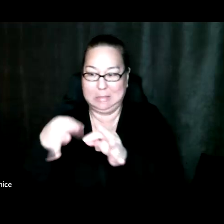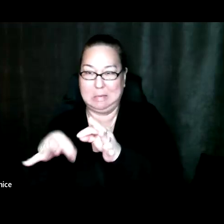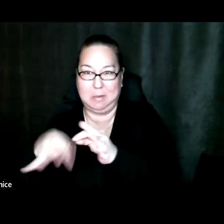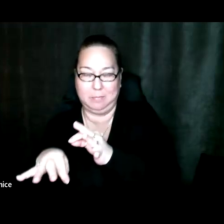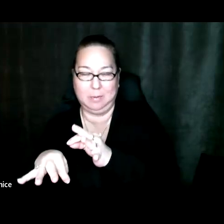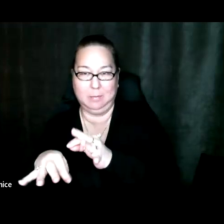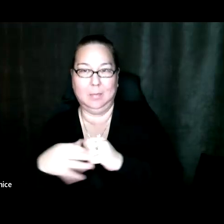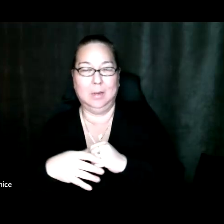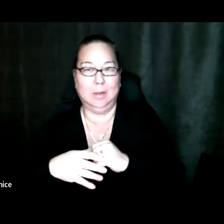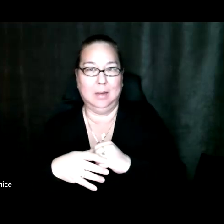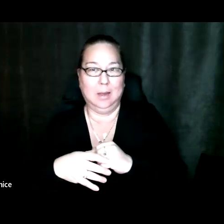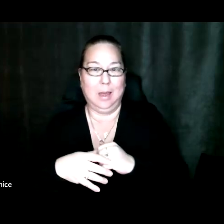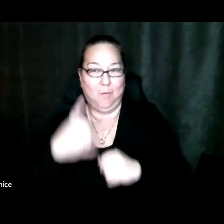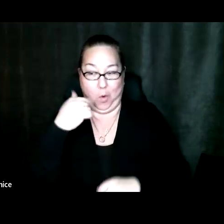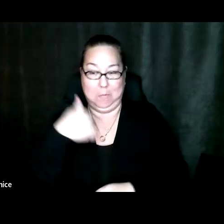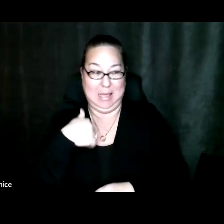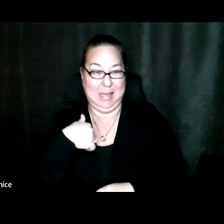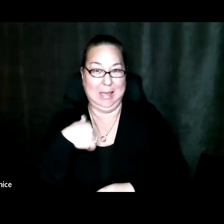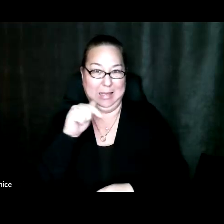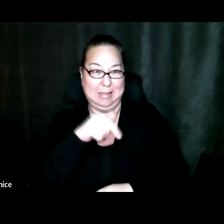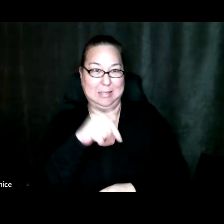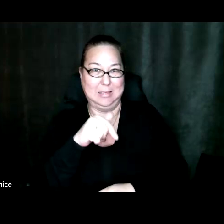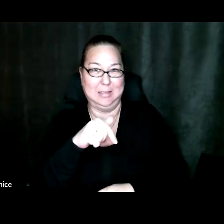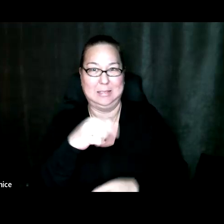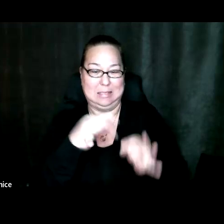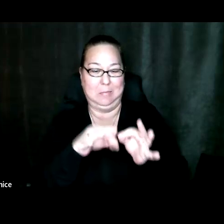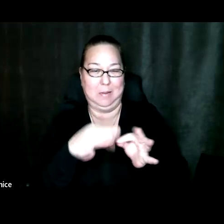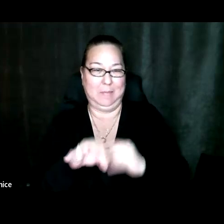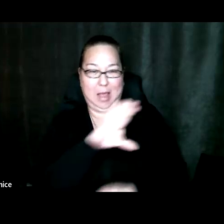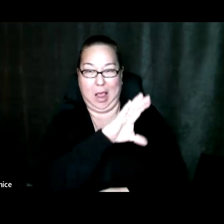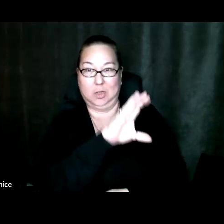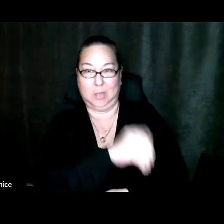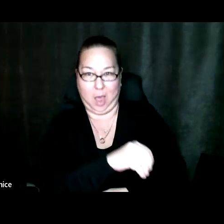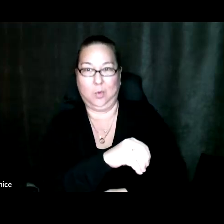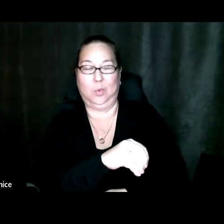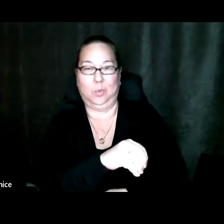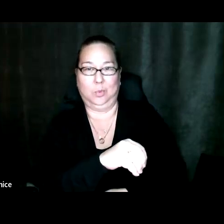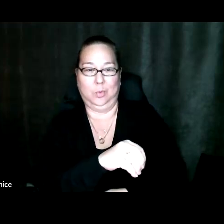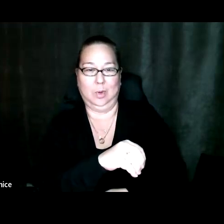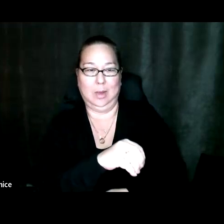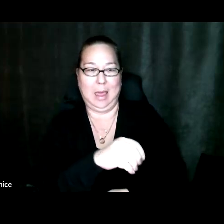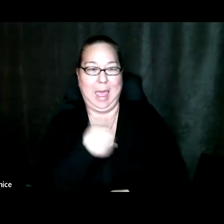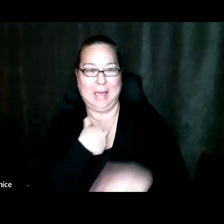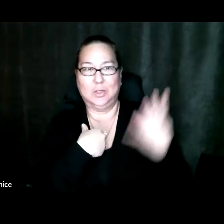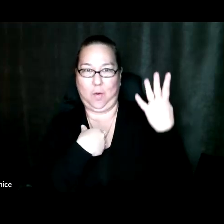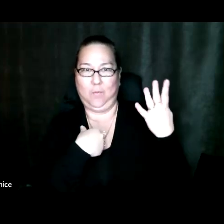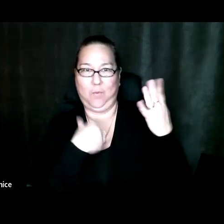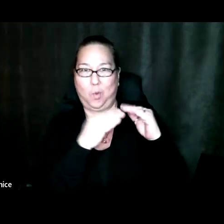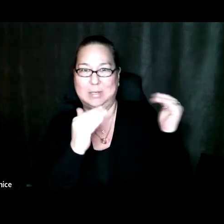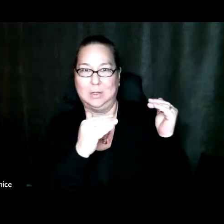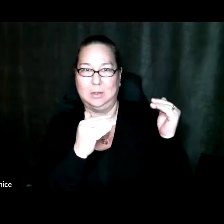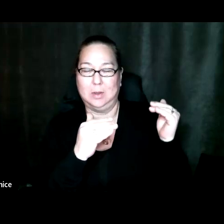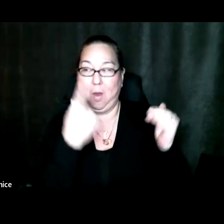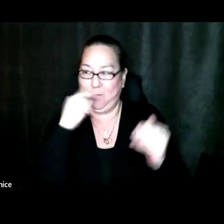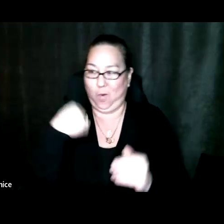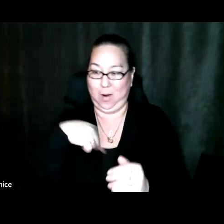simplifying. Chicago, a substantially bigger city than us who has wrestled with the same issue, has 4 tiers. So for us to go to 4